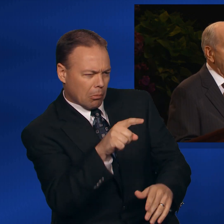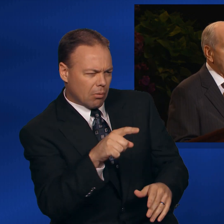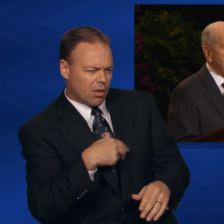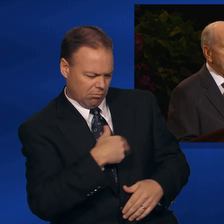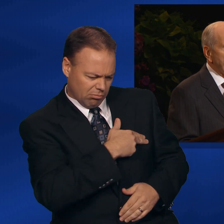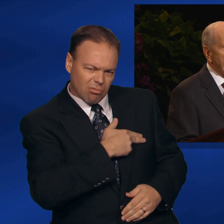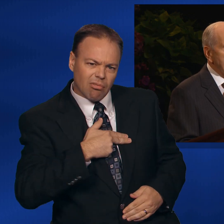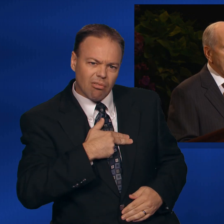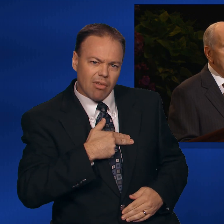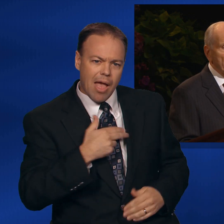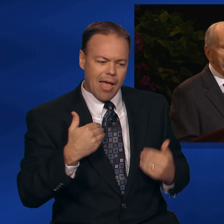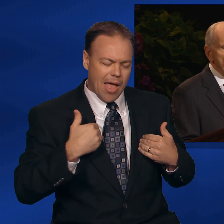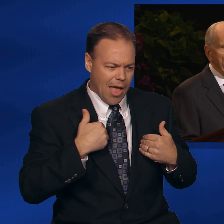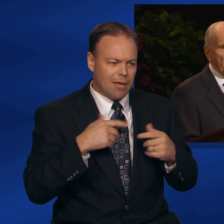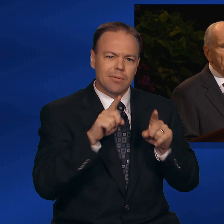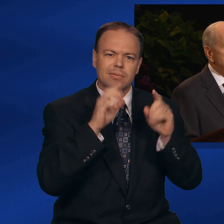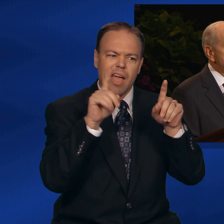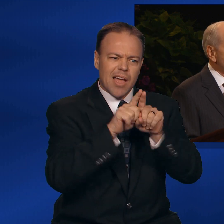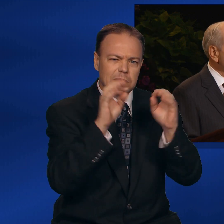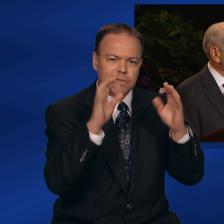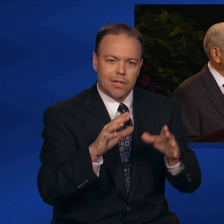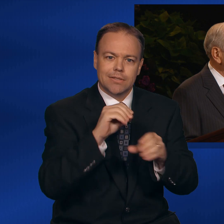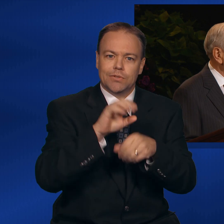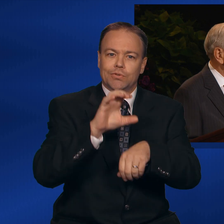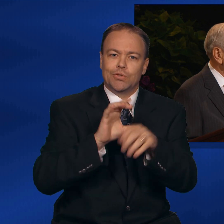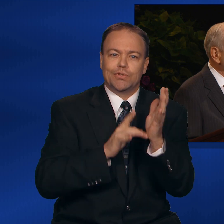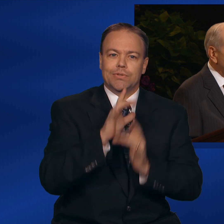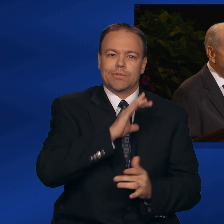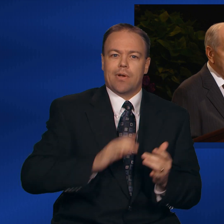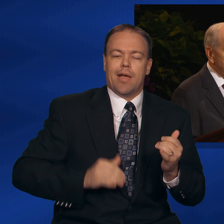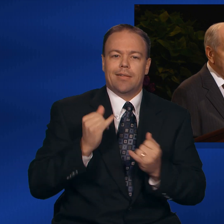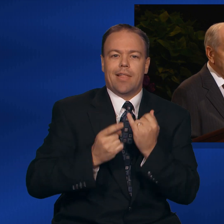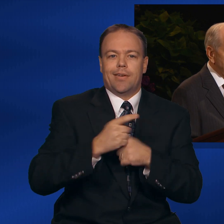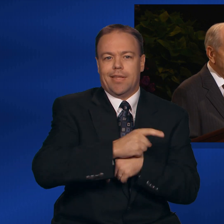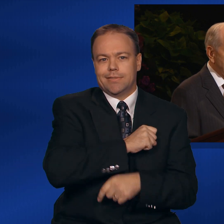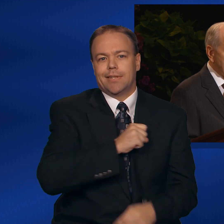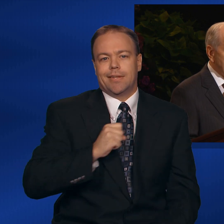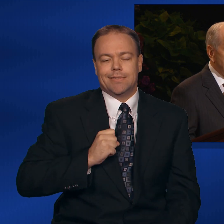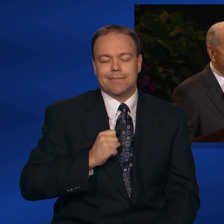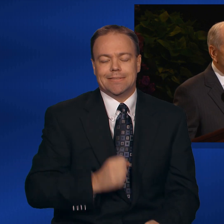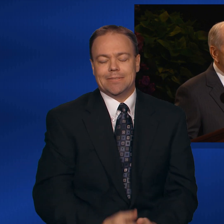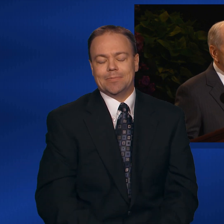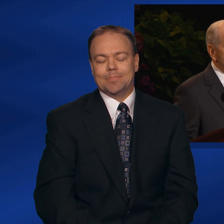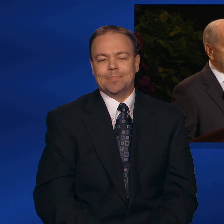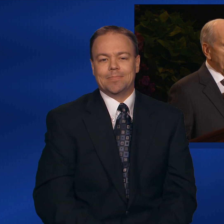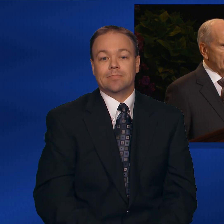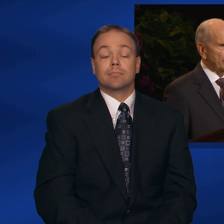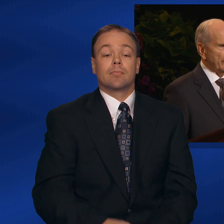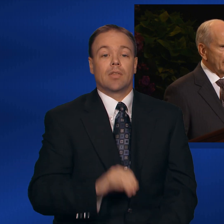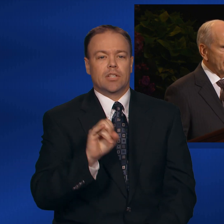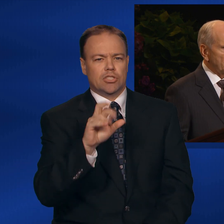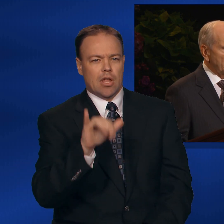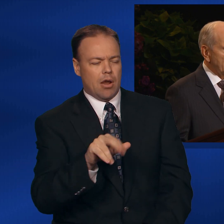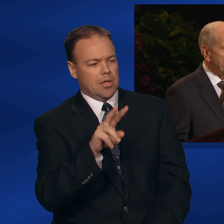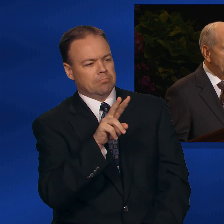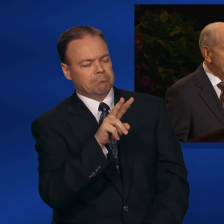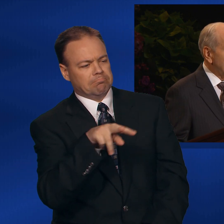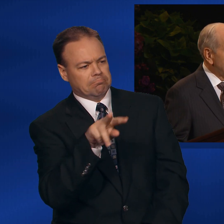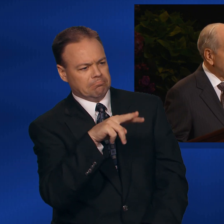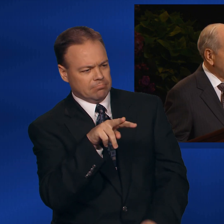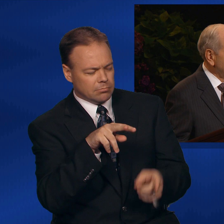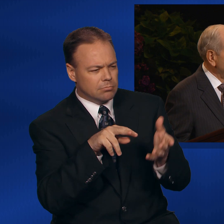tags identifying them as missionaries in the Church of Jesus Christ of Latter-day Saints. Jerry looked at them and said,